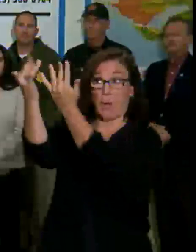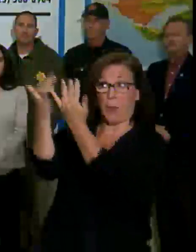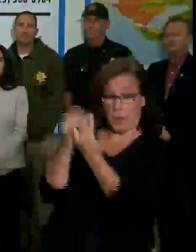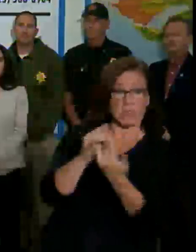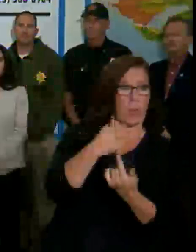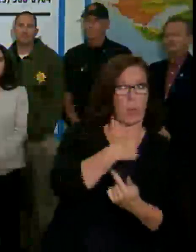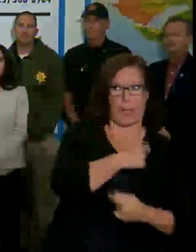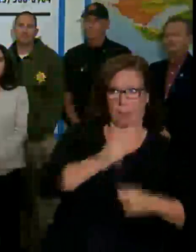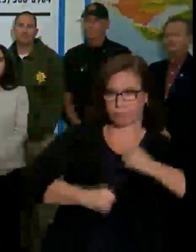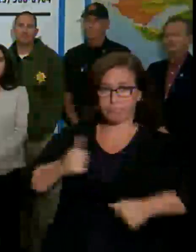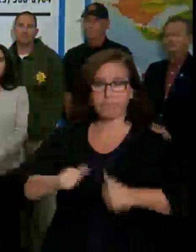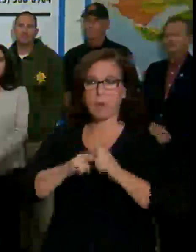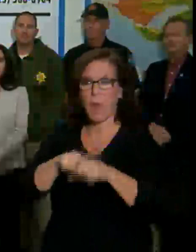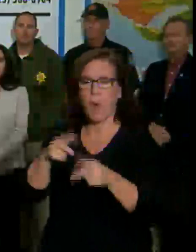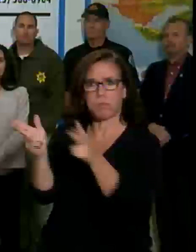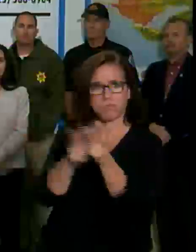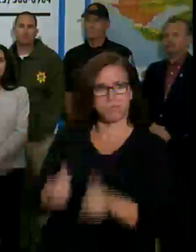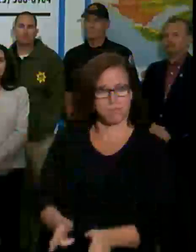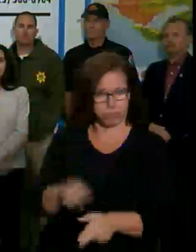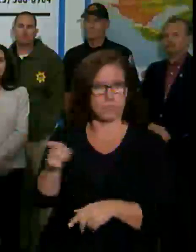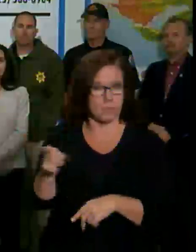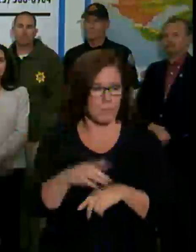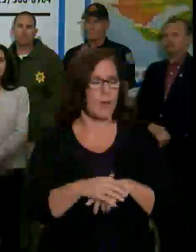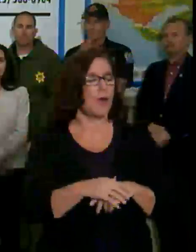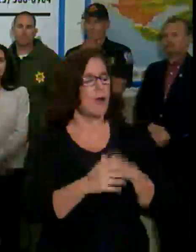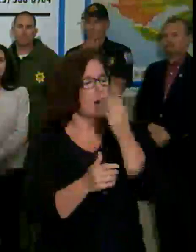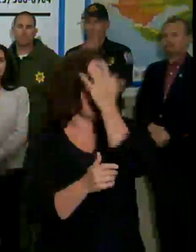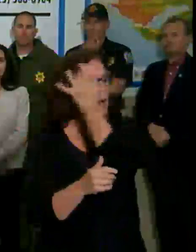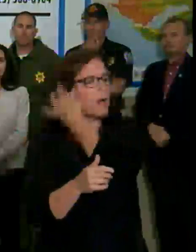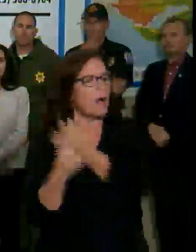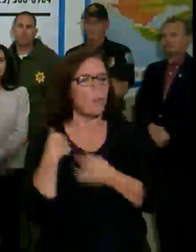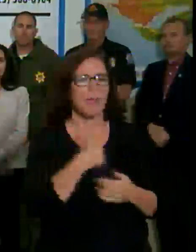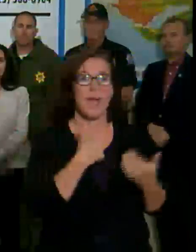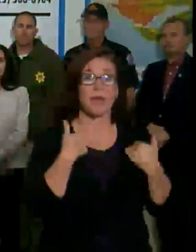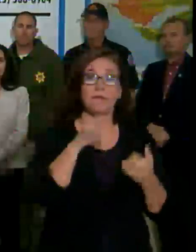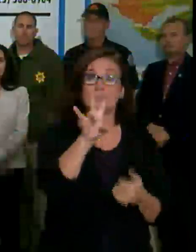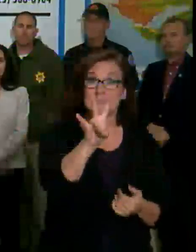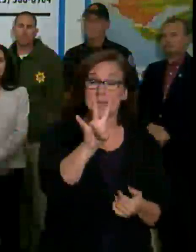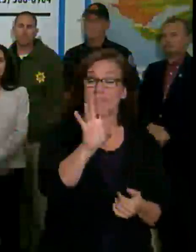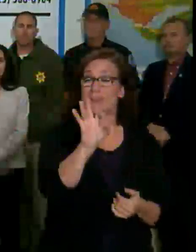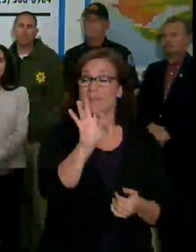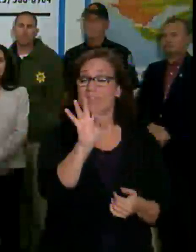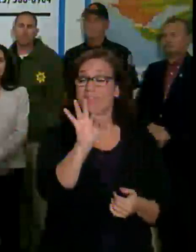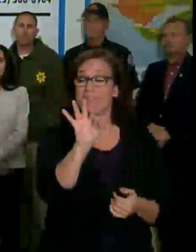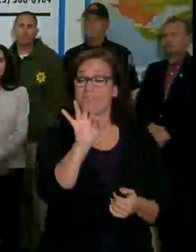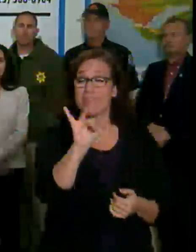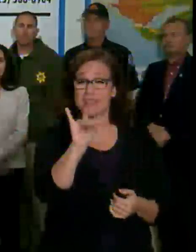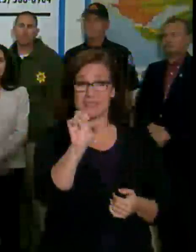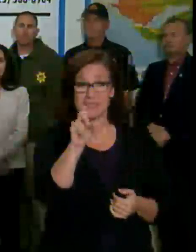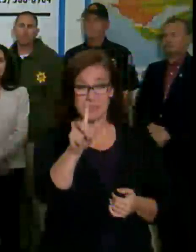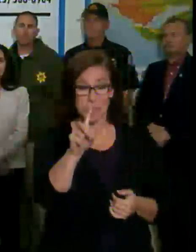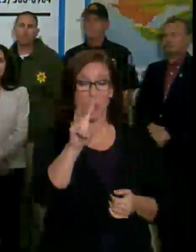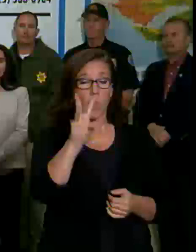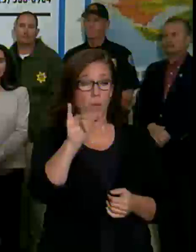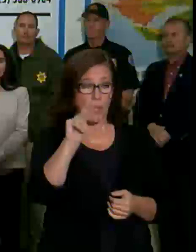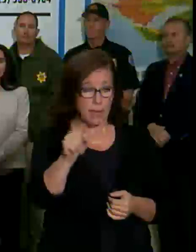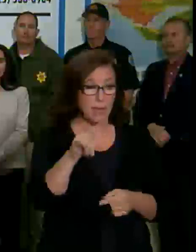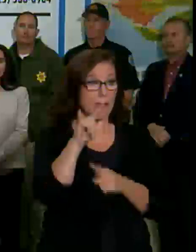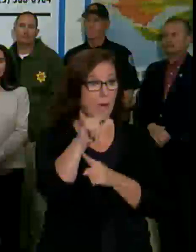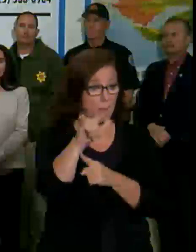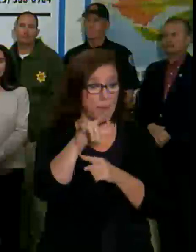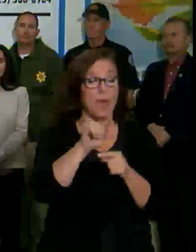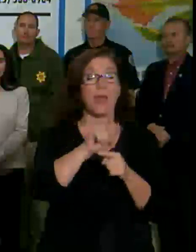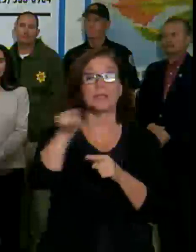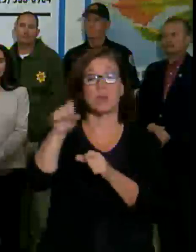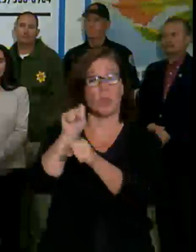in Fillmore. Those 7 fixed wings that I was telling you about and the copters were working in the Fillmore area. We've turned the corner